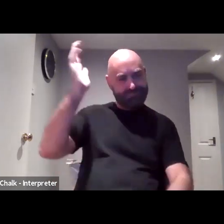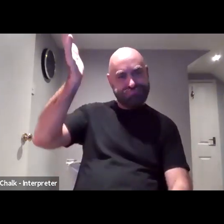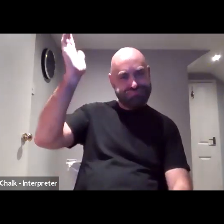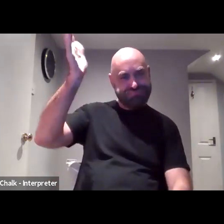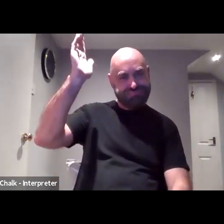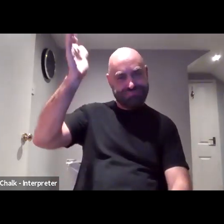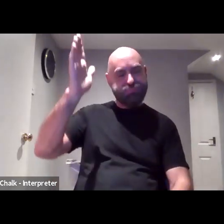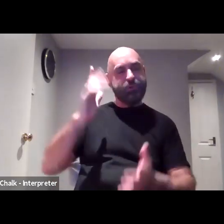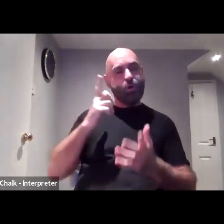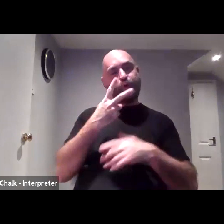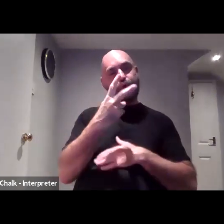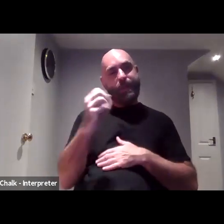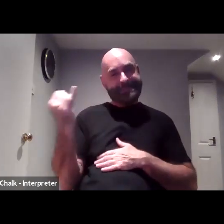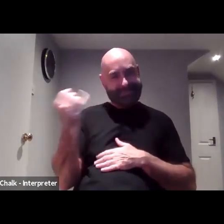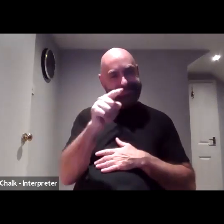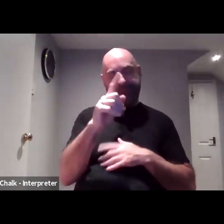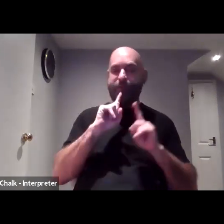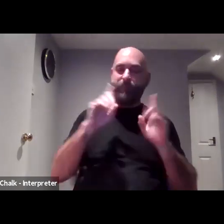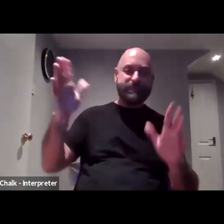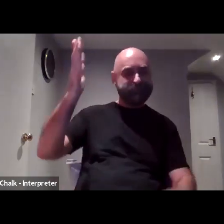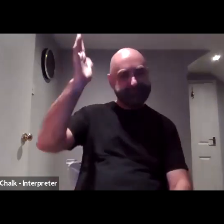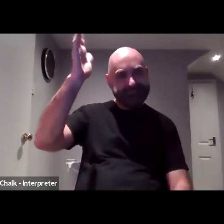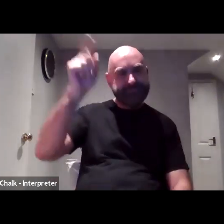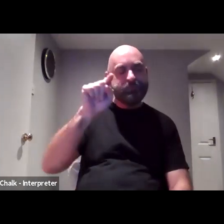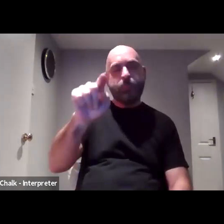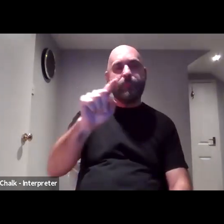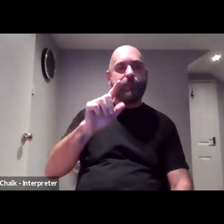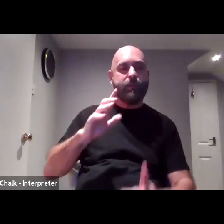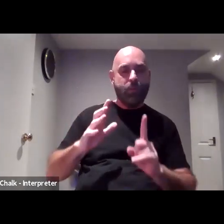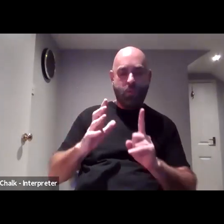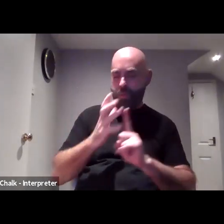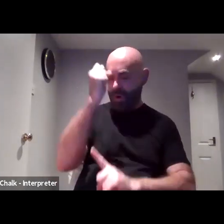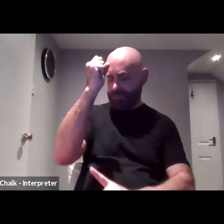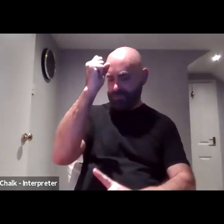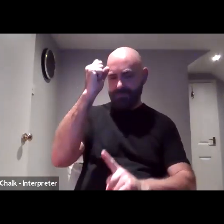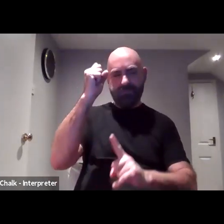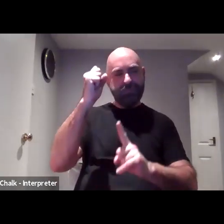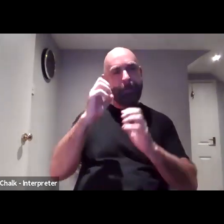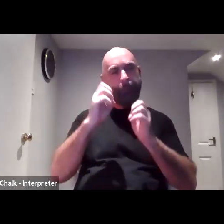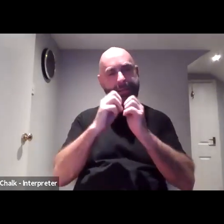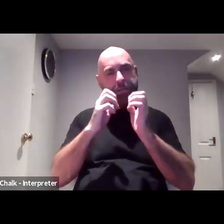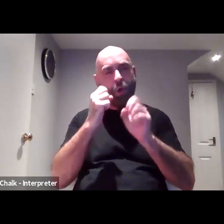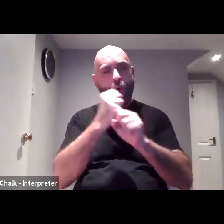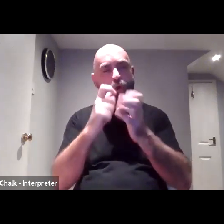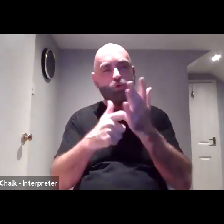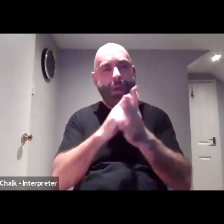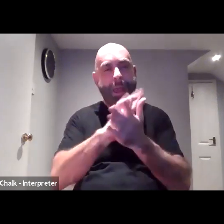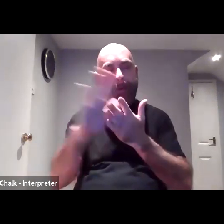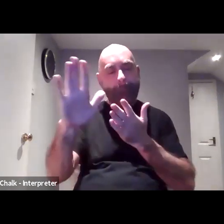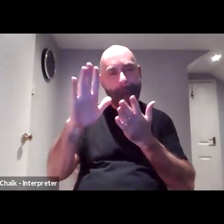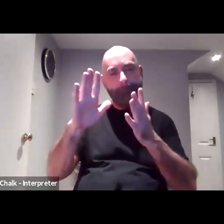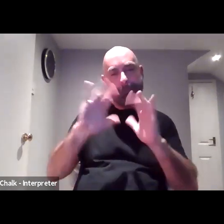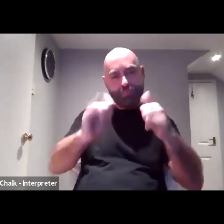in 2006, won the William B. Graham Prize for Health